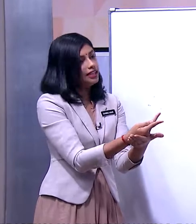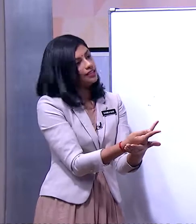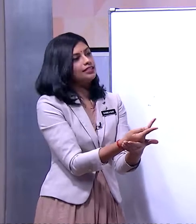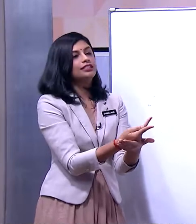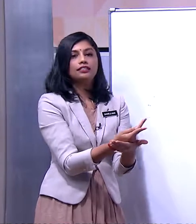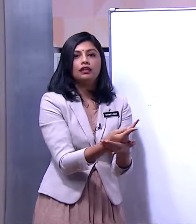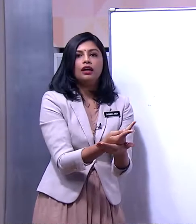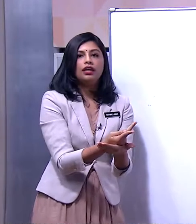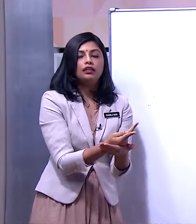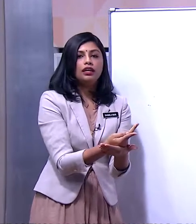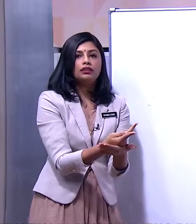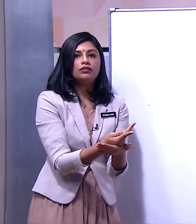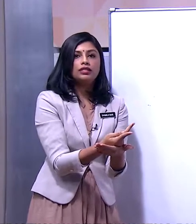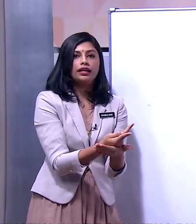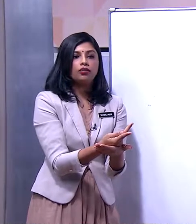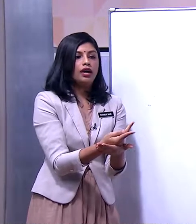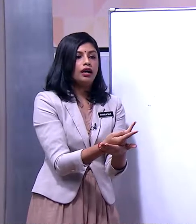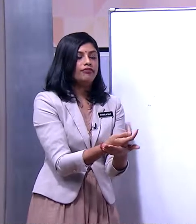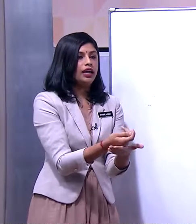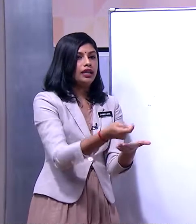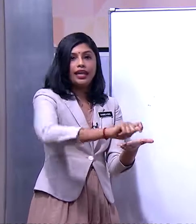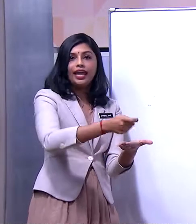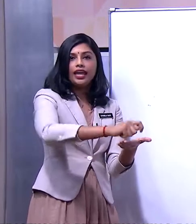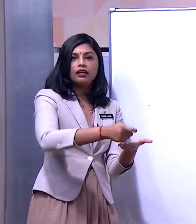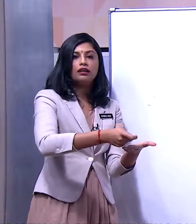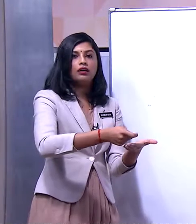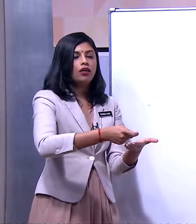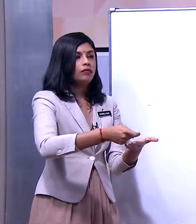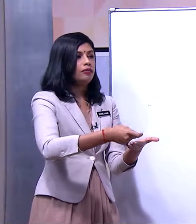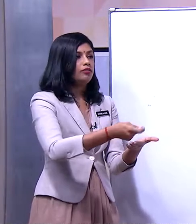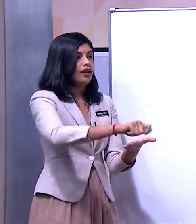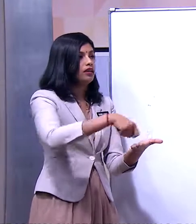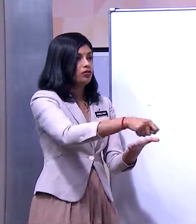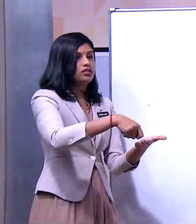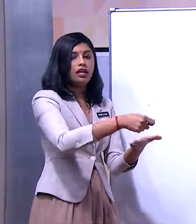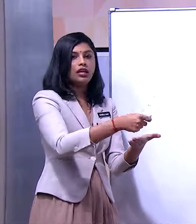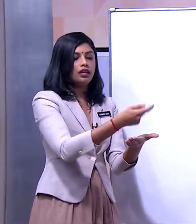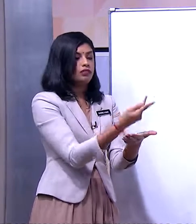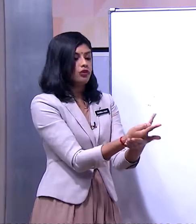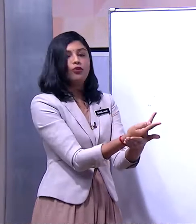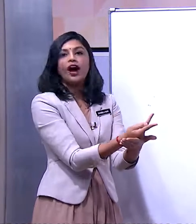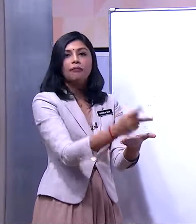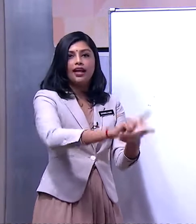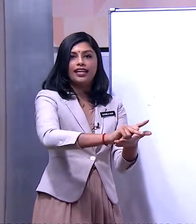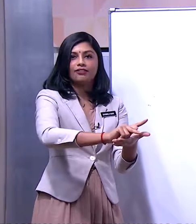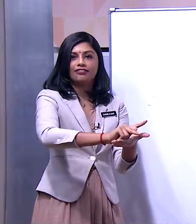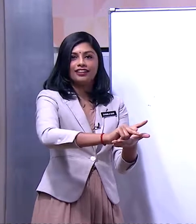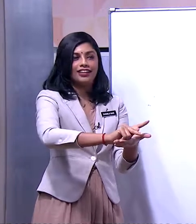Yes. Okay. It looks like you are frying an egg or maybe frying a thosai. So you go up and down. Oh, this